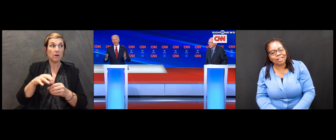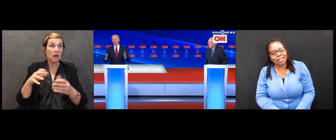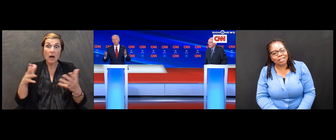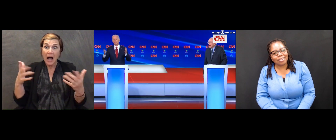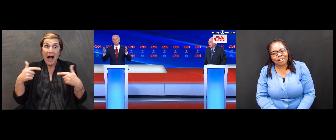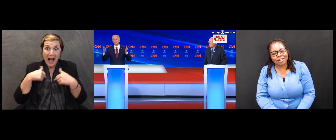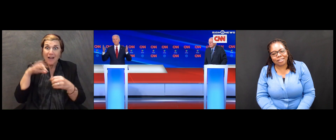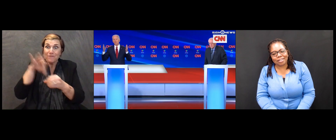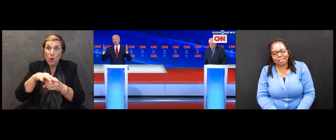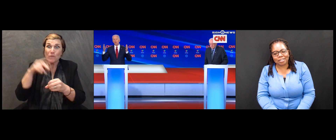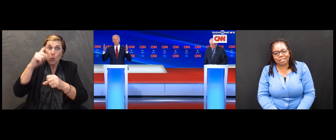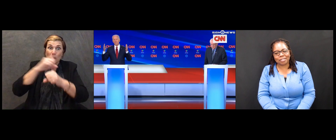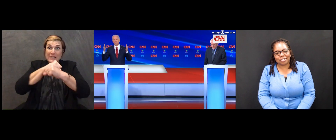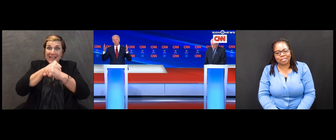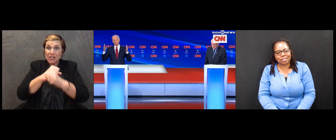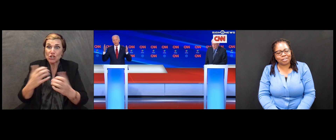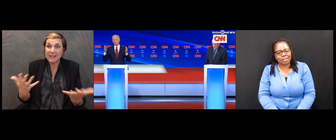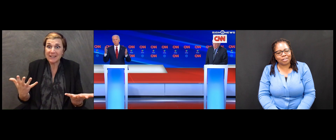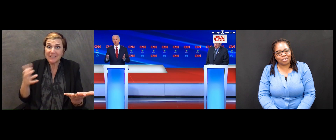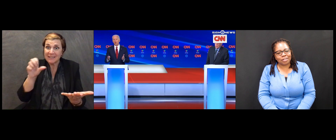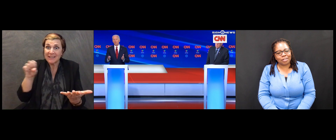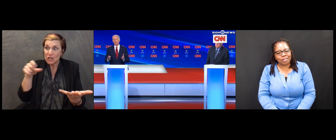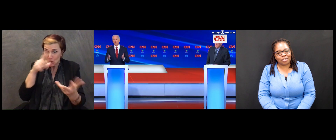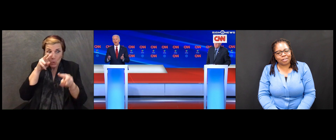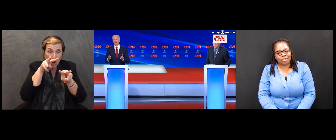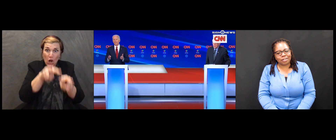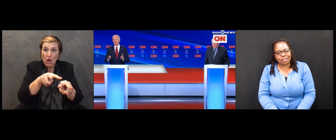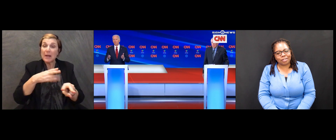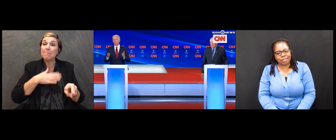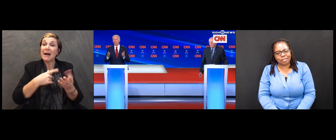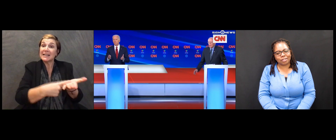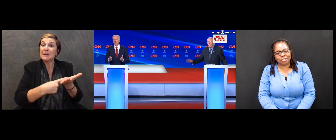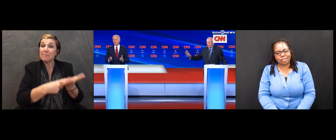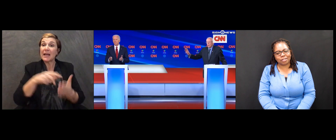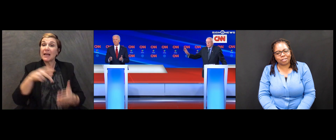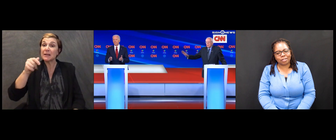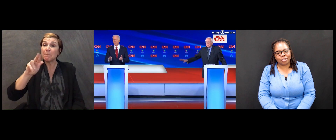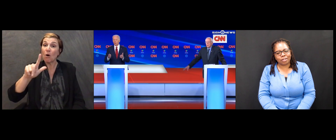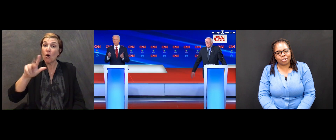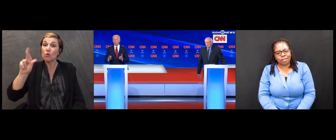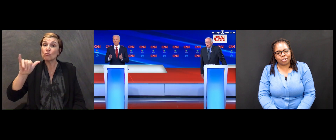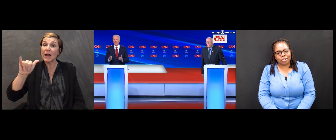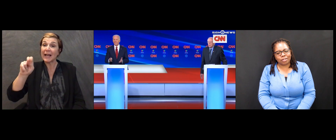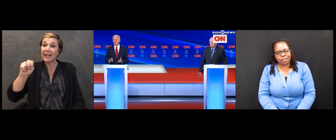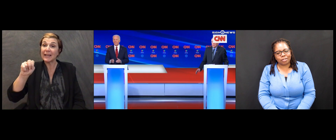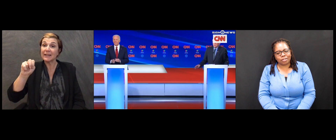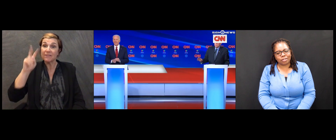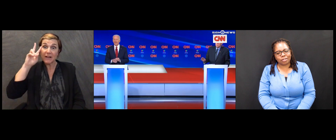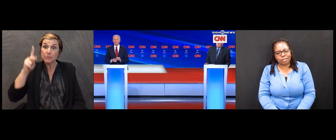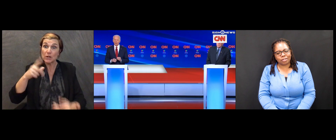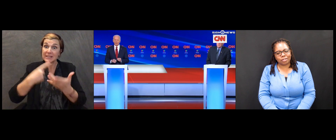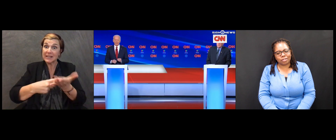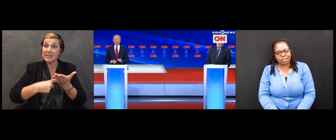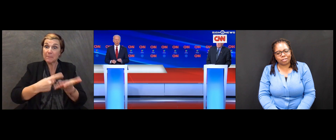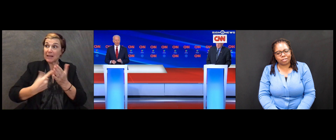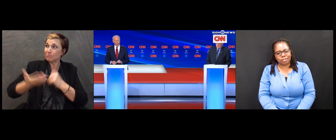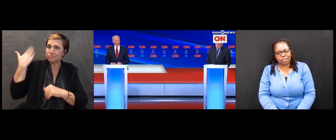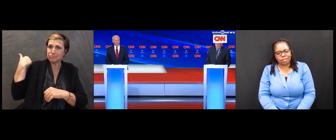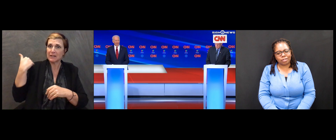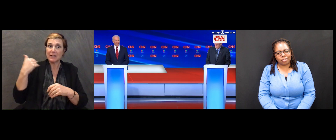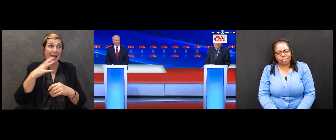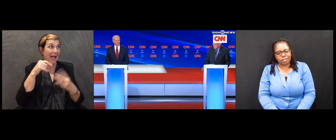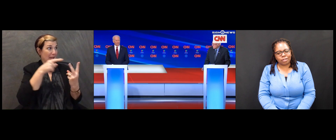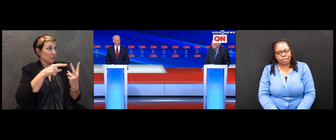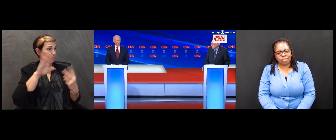it. I was just go look at the debate with Paul Ryan for the vice presidency. Look at what I did. And Bernie, will